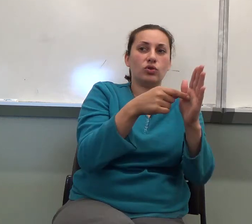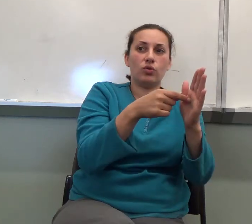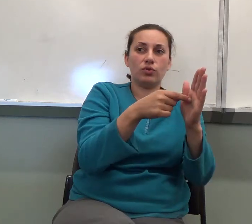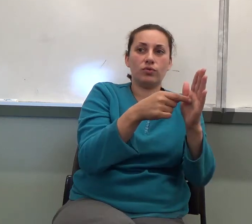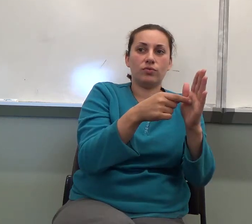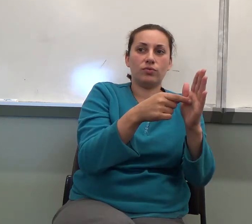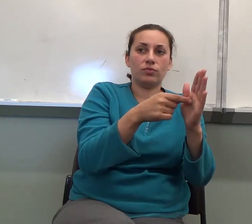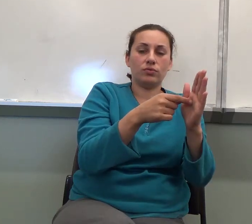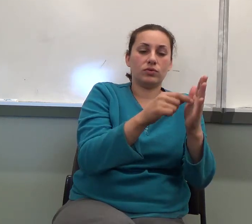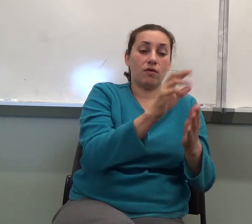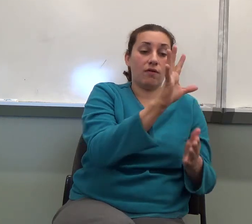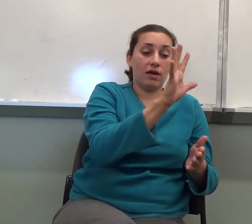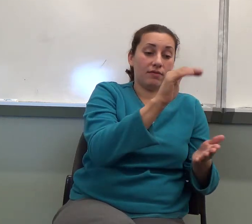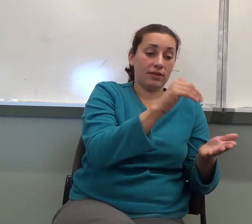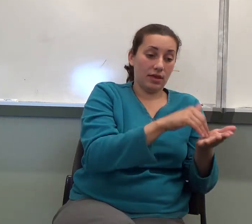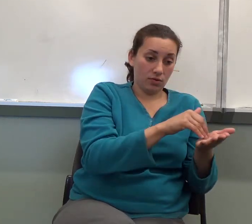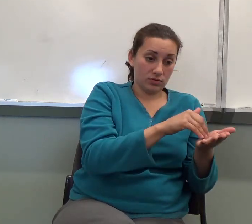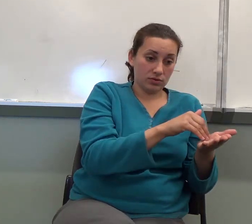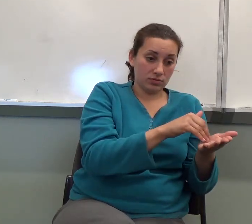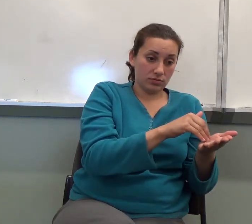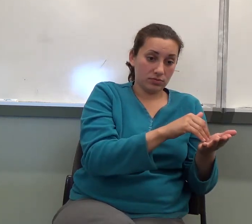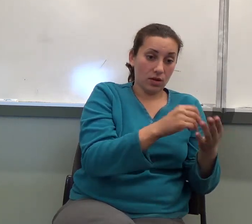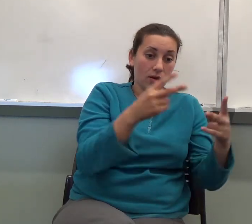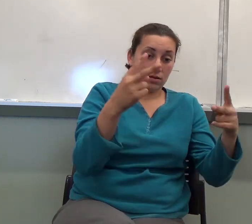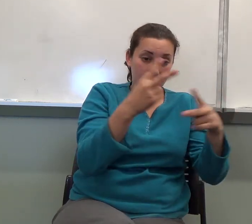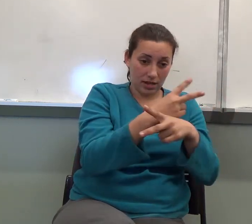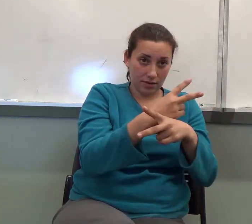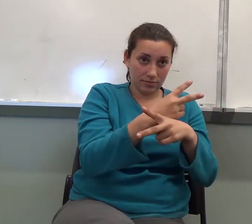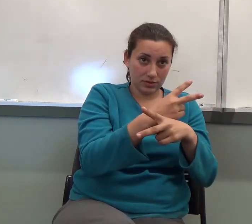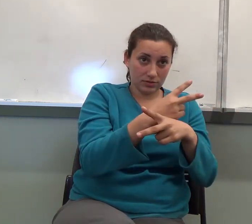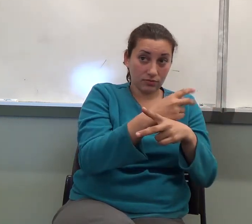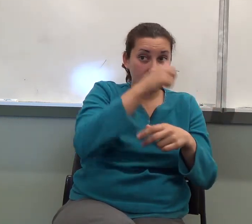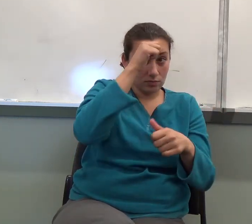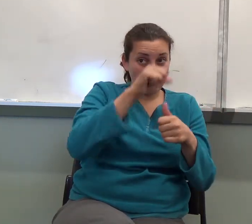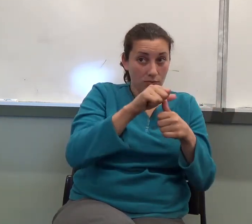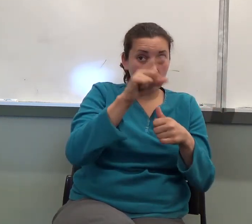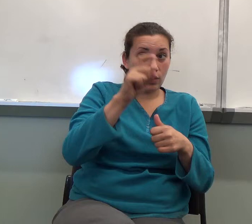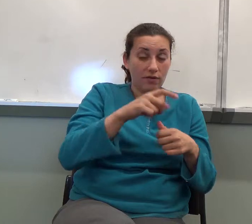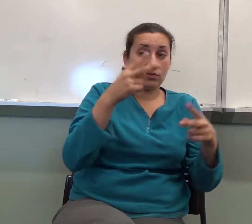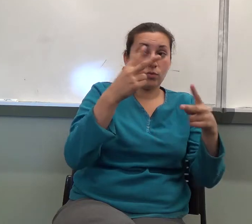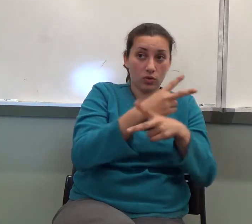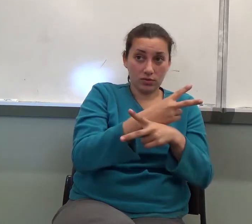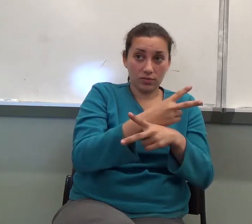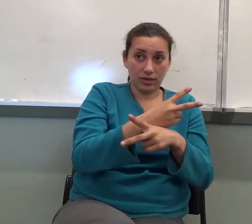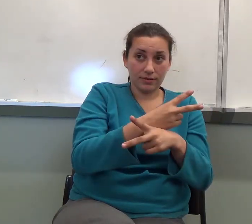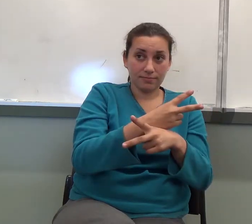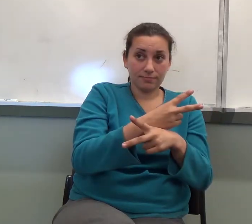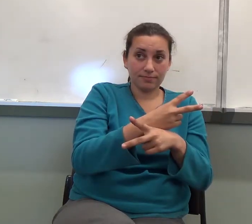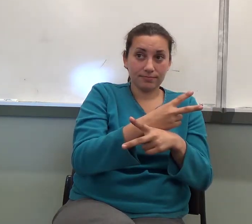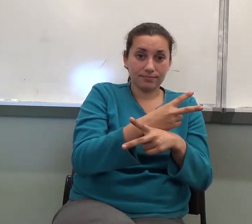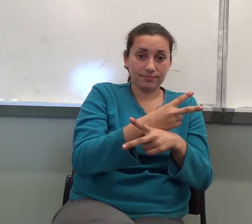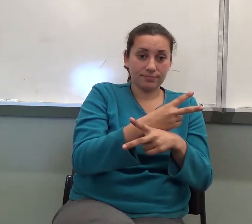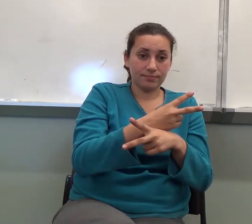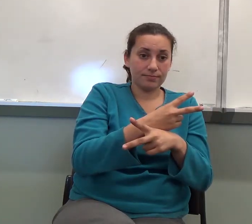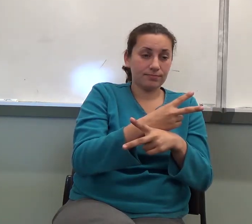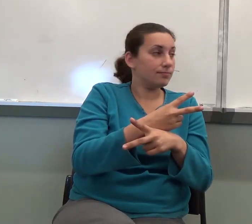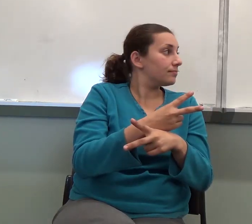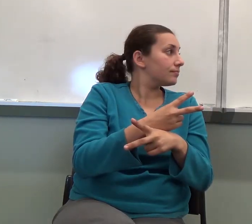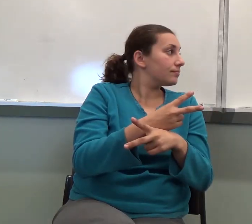this, 5,000 of course, multiply, don't forget to multiply, because these two things are multiplied together. Open a set